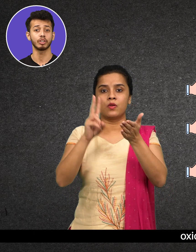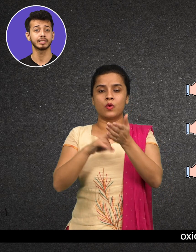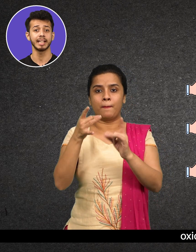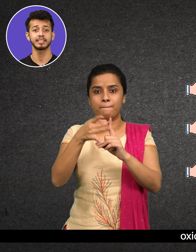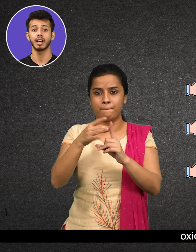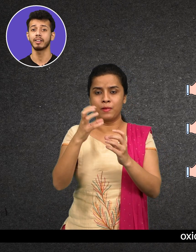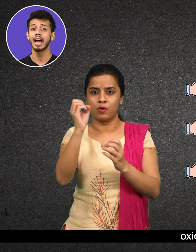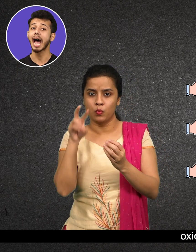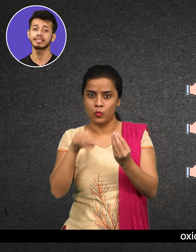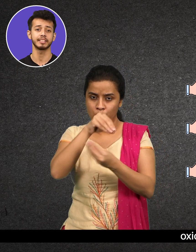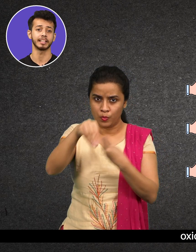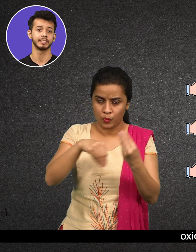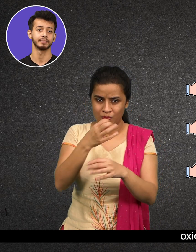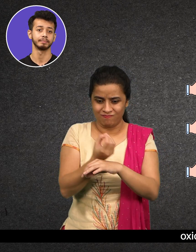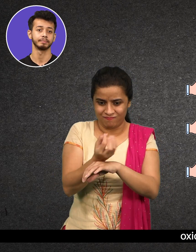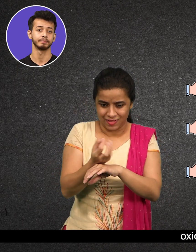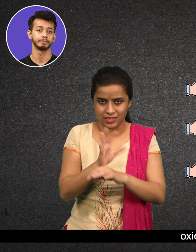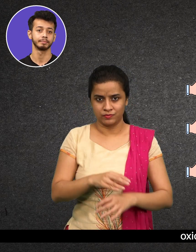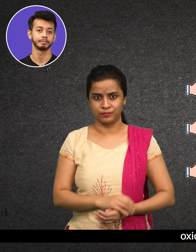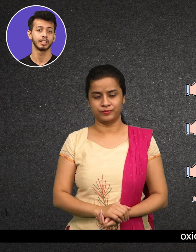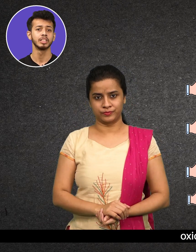Non-metallic oxides are acidic.